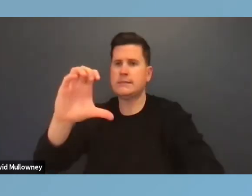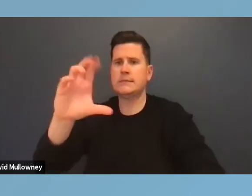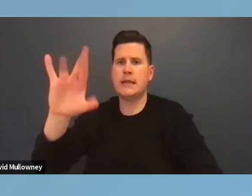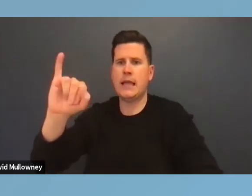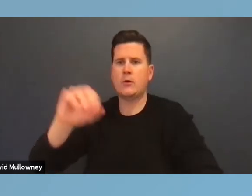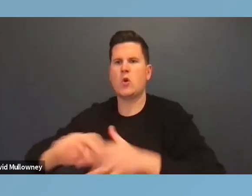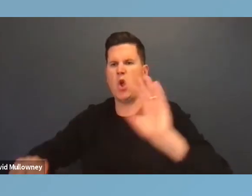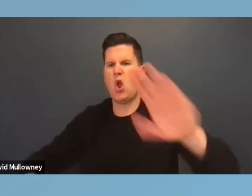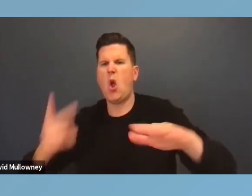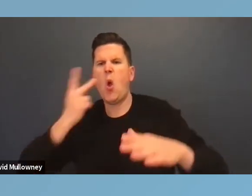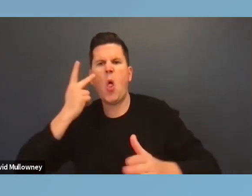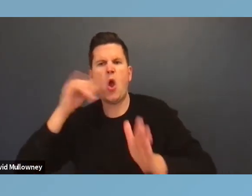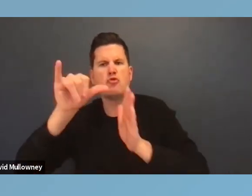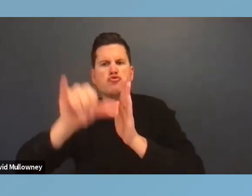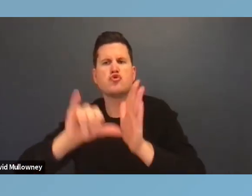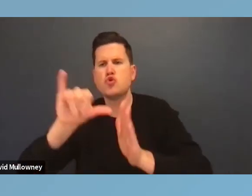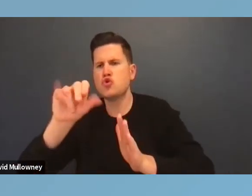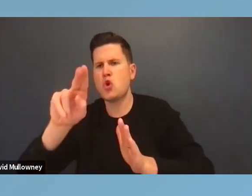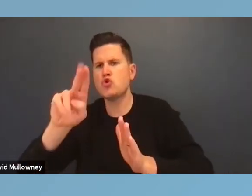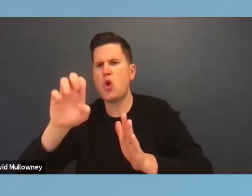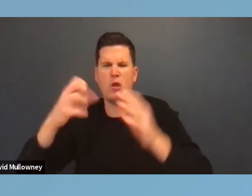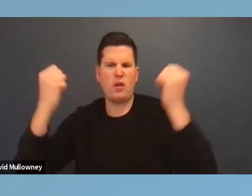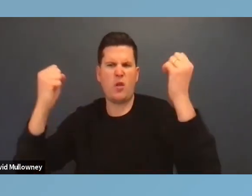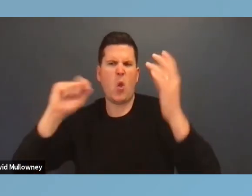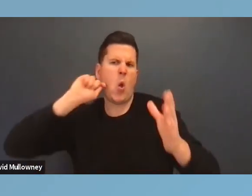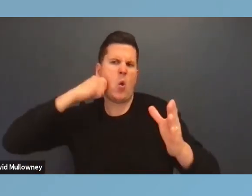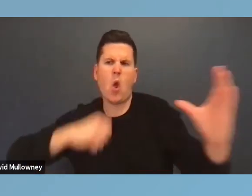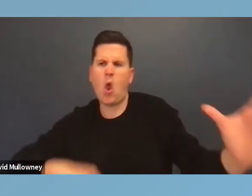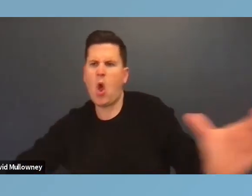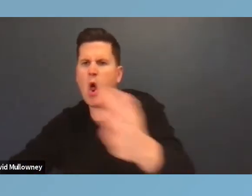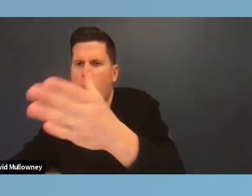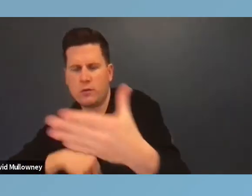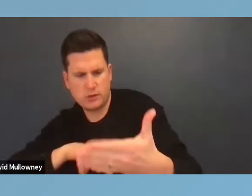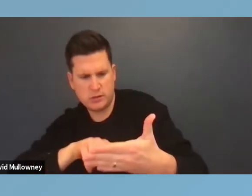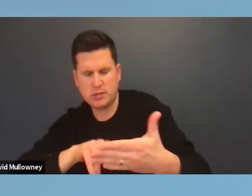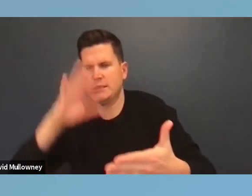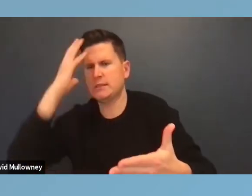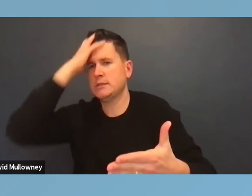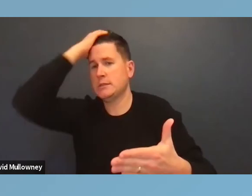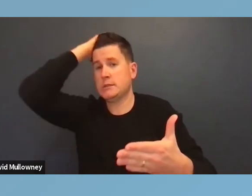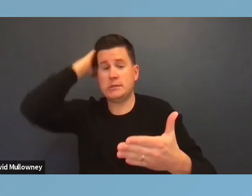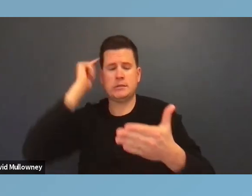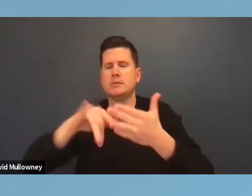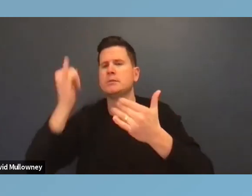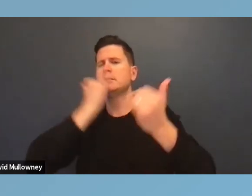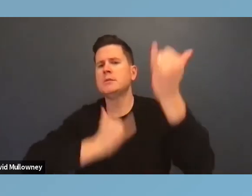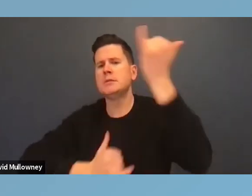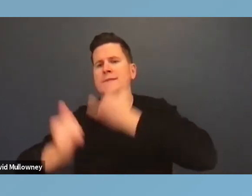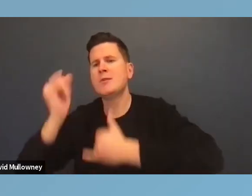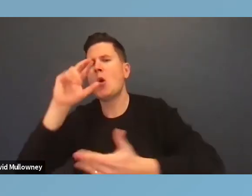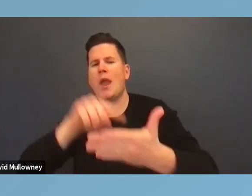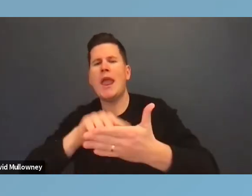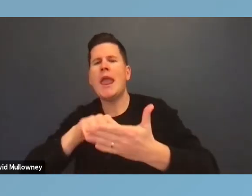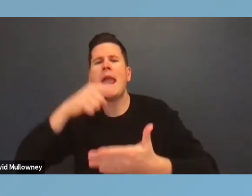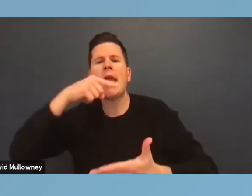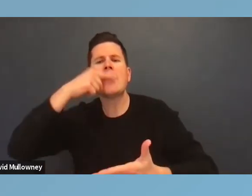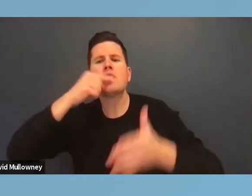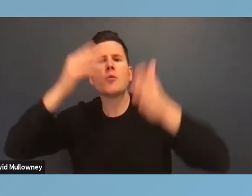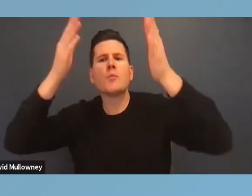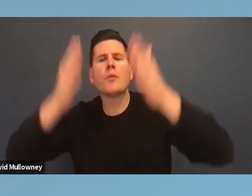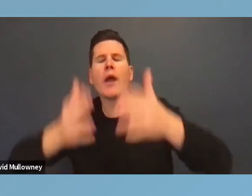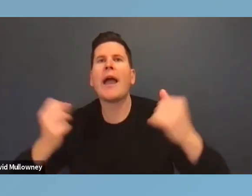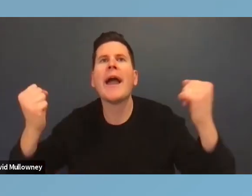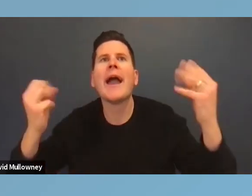And I meet so many students who said, oh, I saw this thing on YouTube. It was so cool. It's so